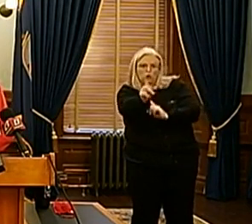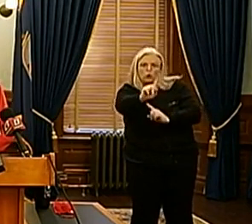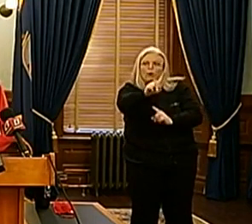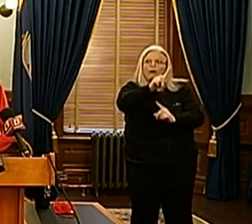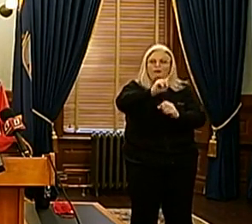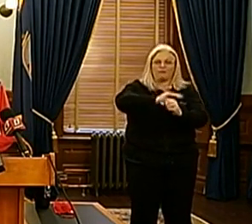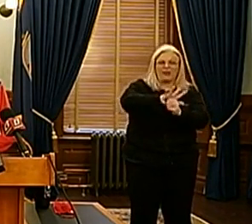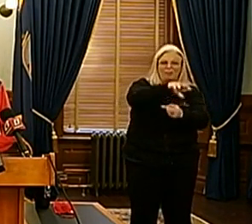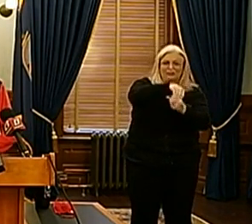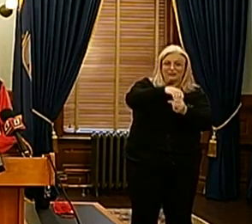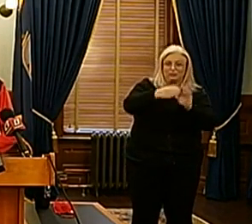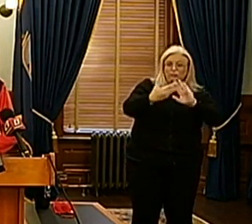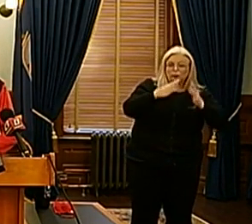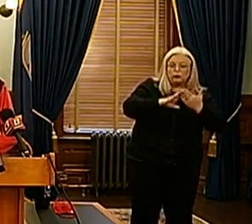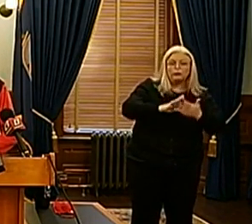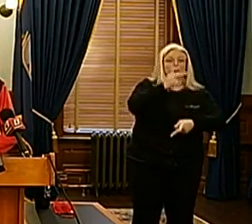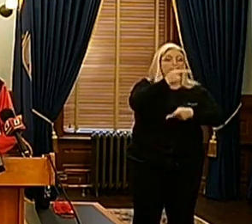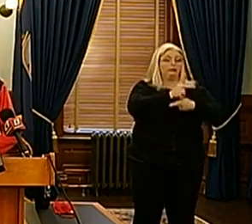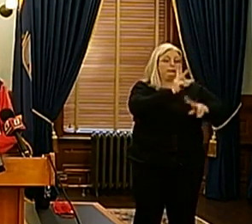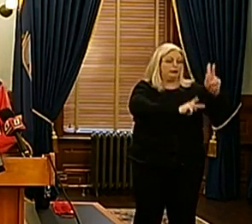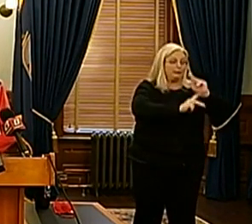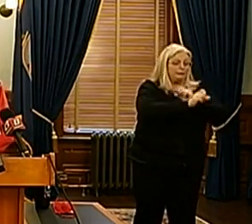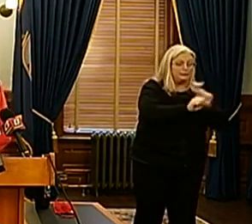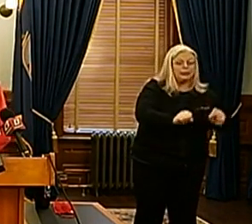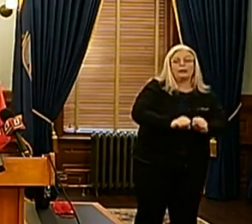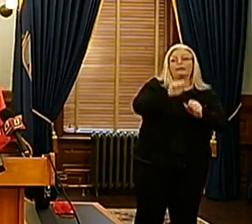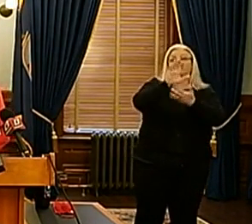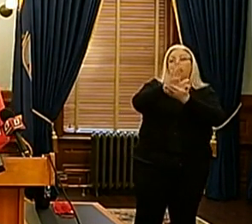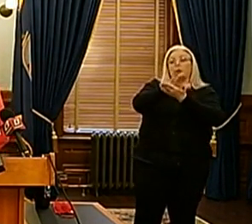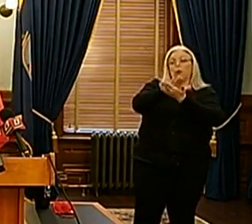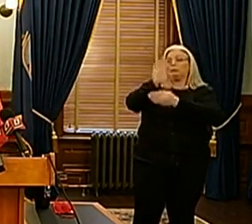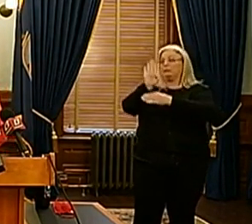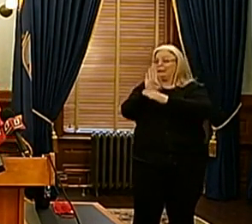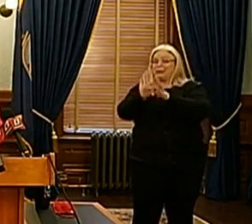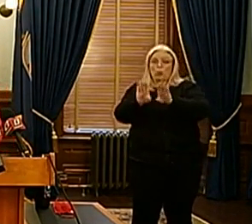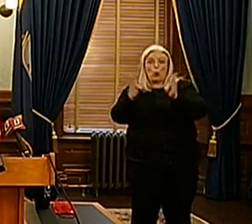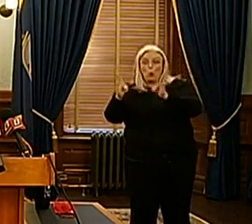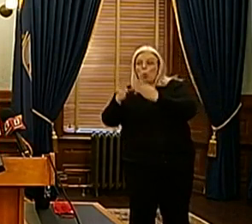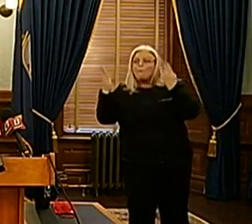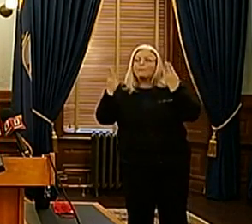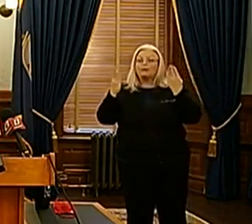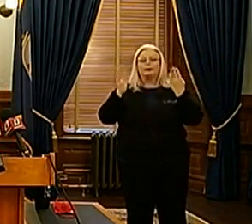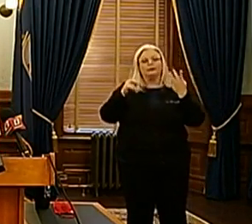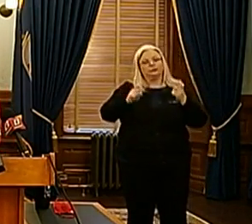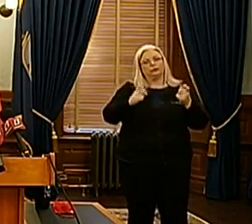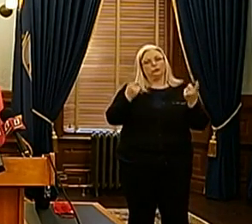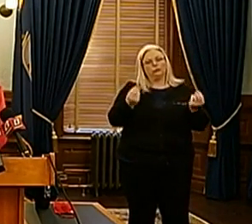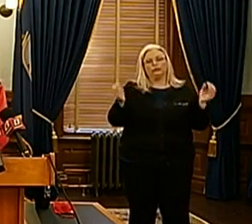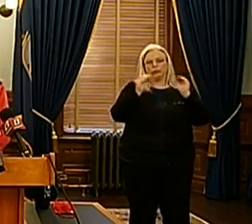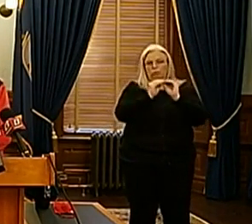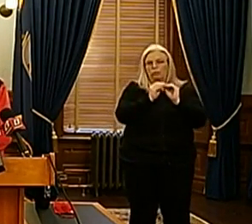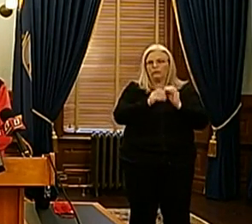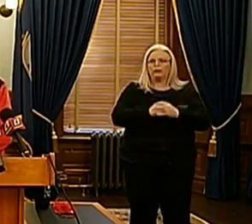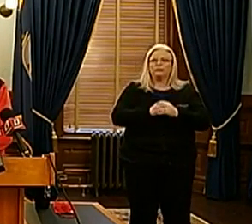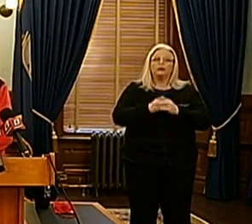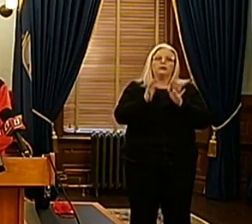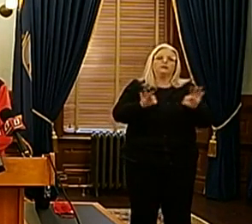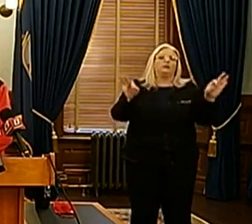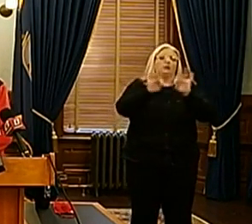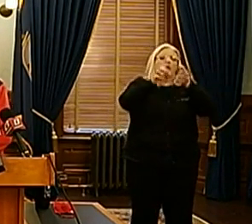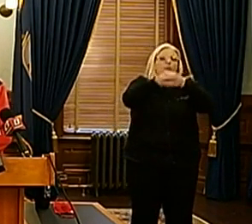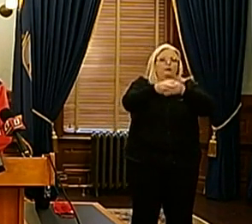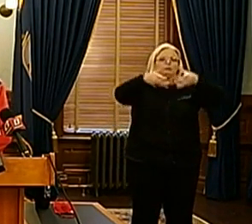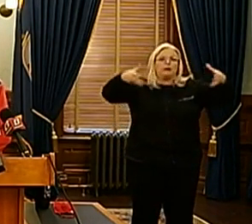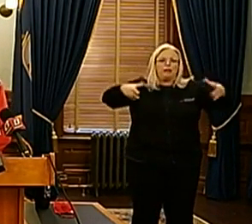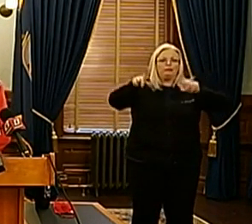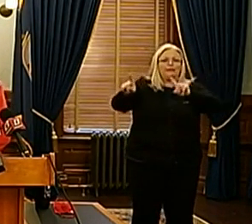communities, keep Kansans safe, keep kids in school, and keep our businesses open, we must do more. We need to expand testing to